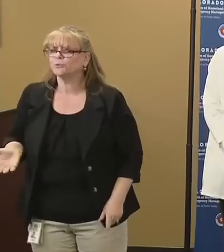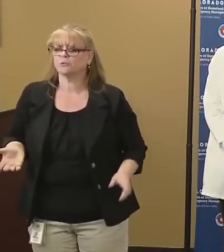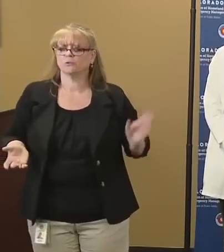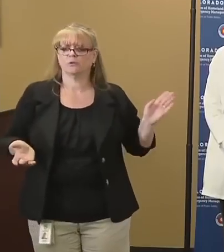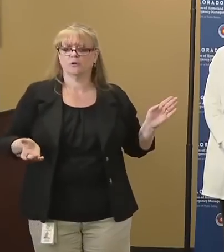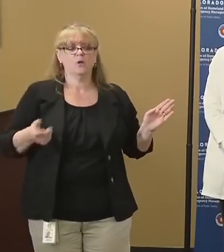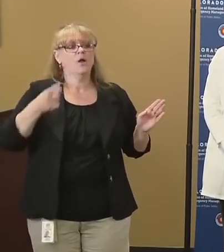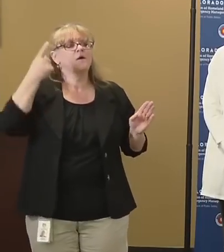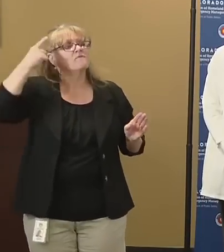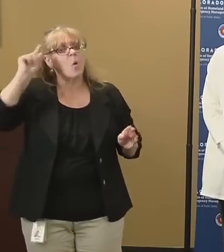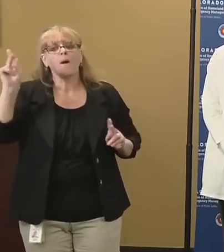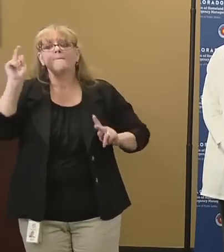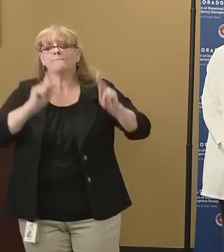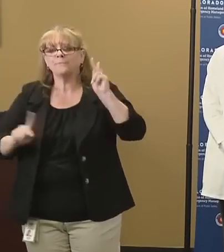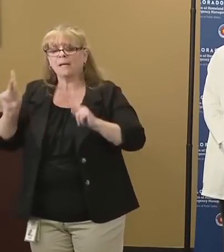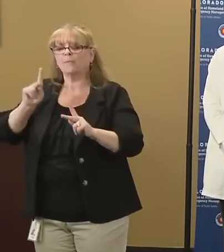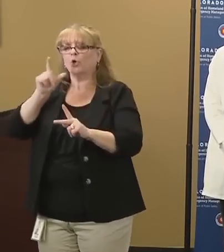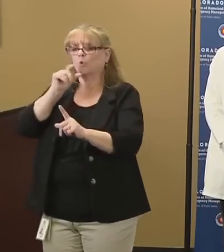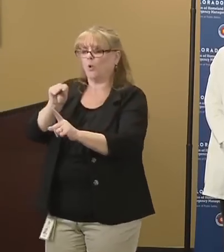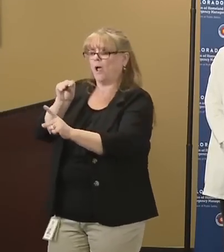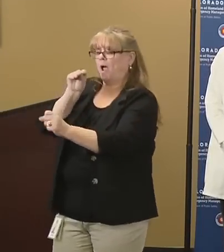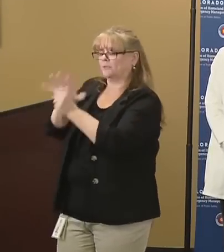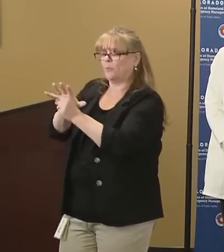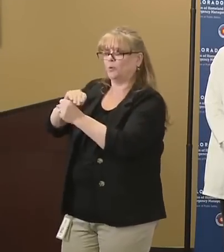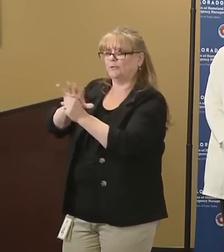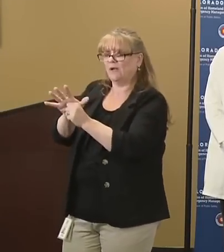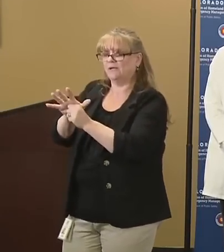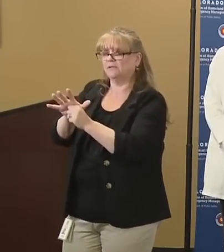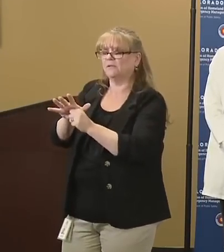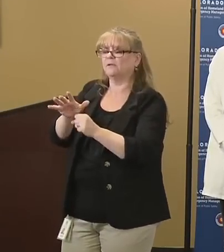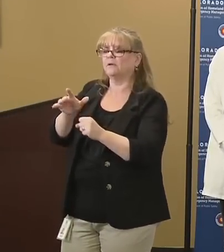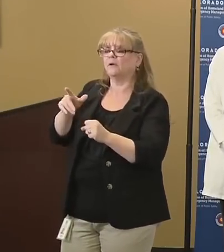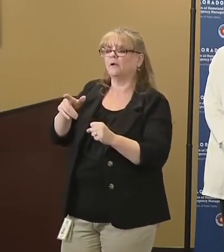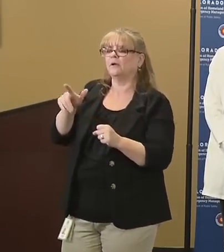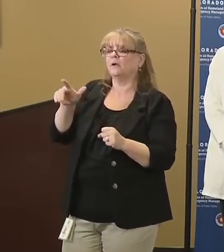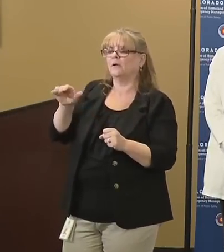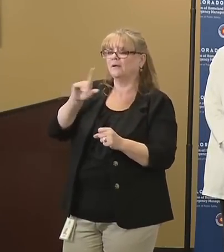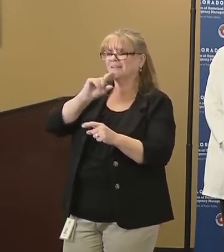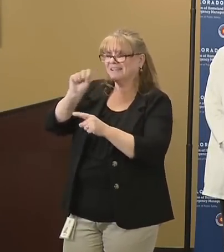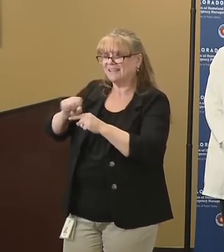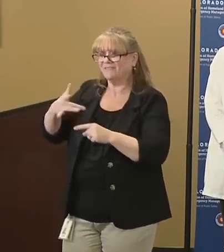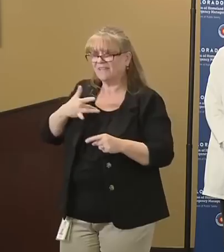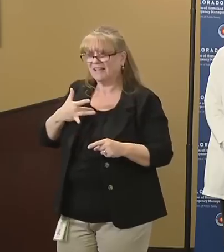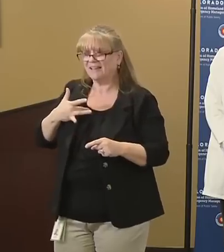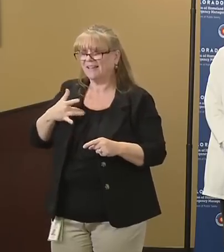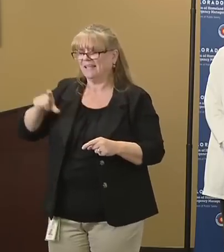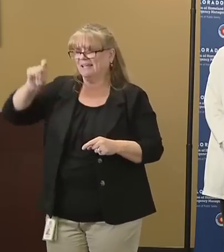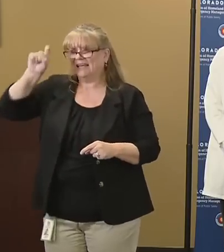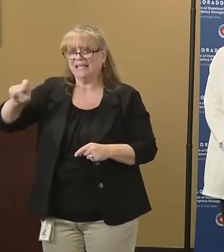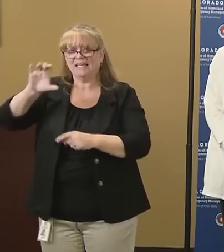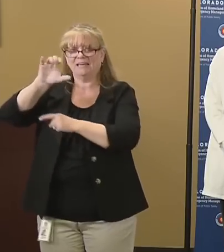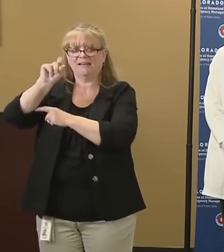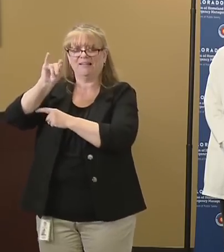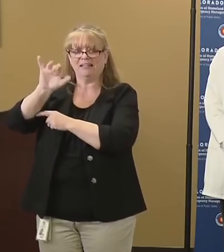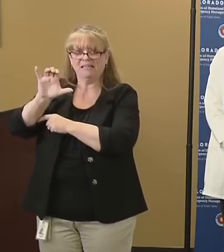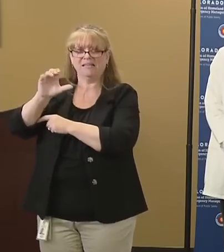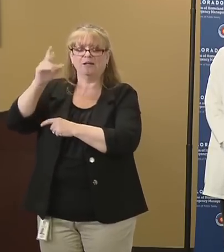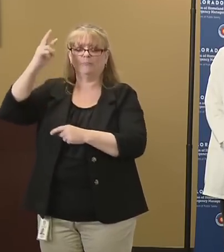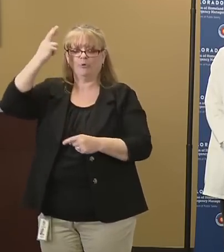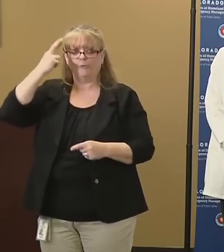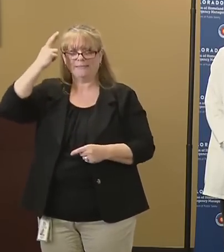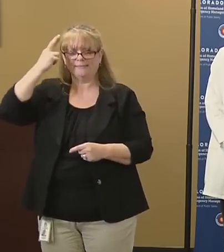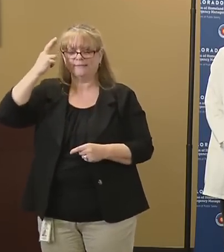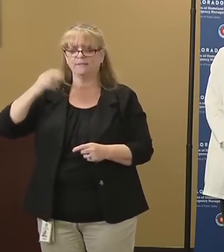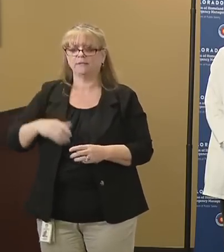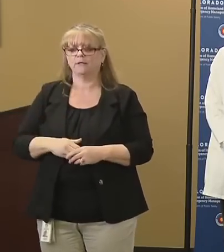exposure who are working in the medical professions. But additional testing is being done through our county health departments and many others. We continue